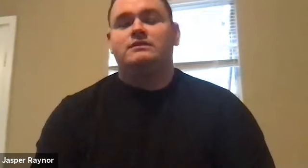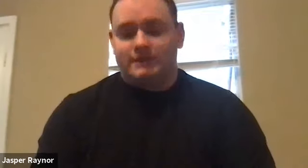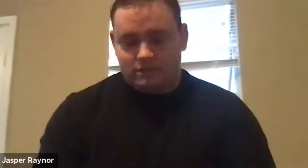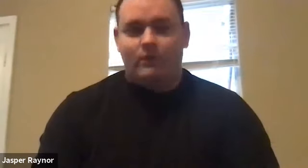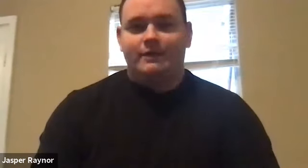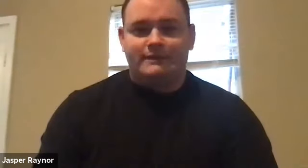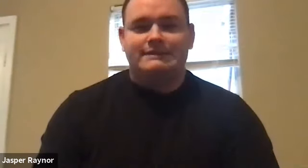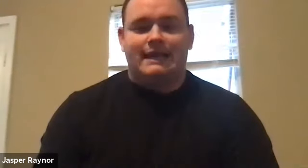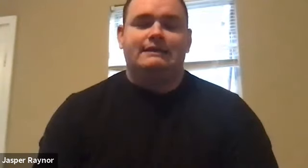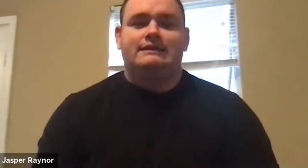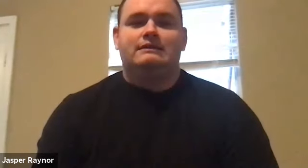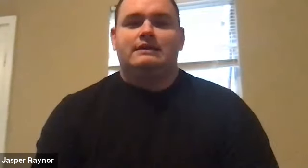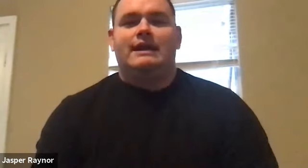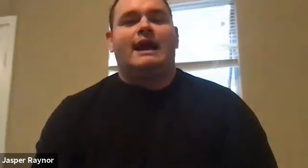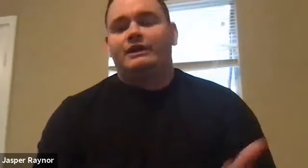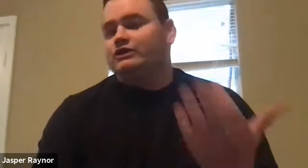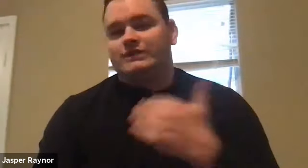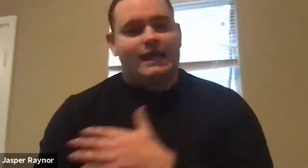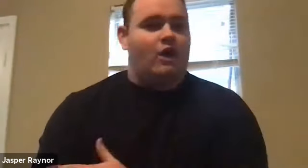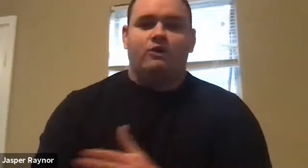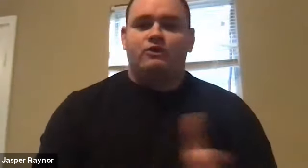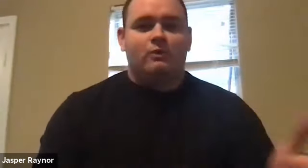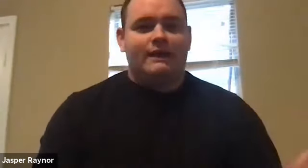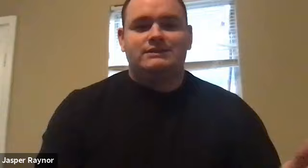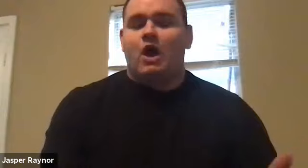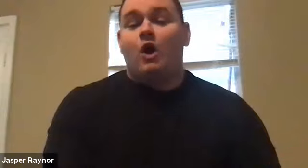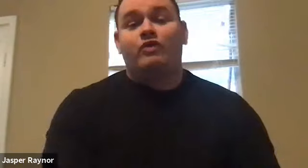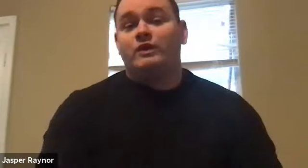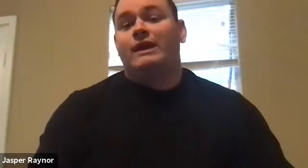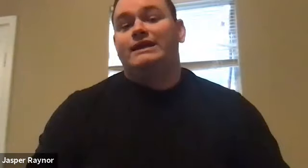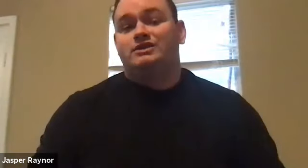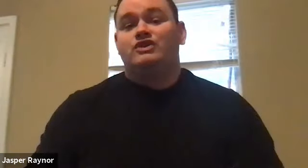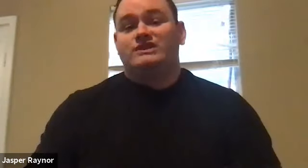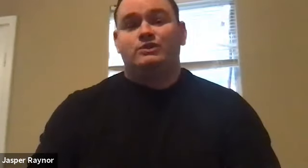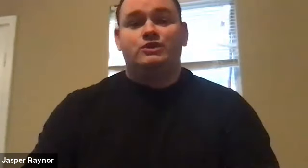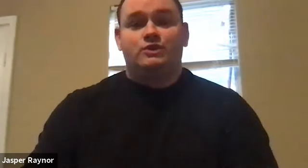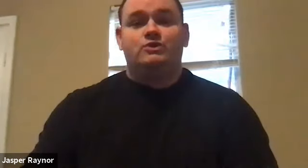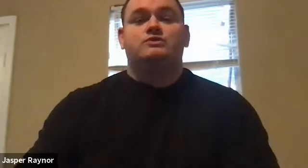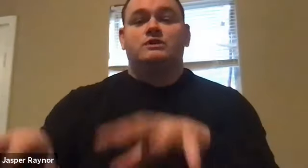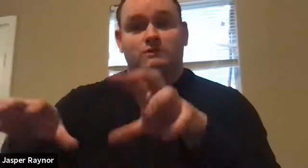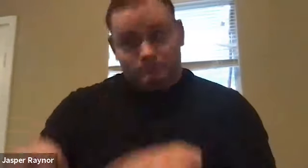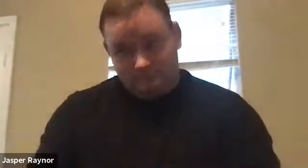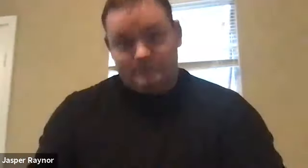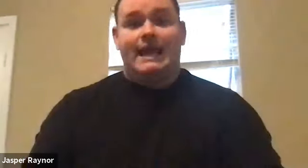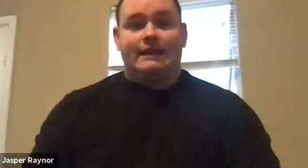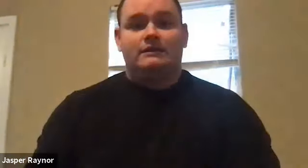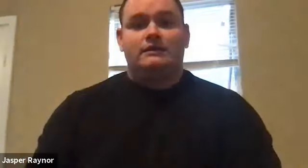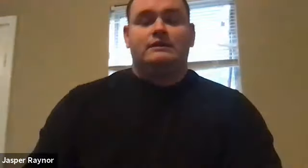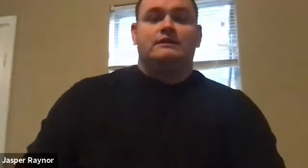is the way you can sign it. And I understand all 3 ways. All 3 ways are still used today. And